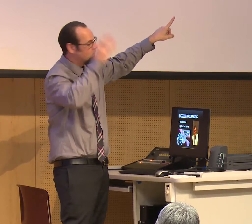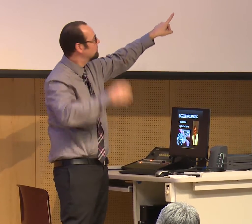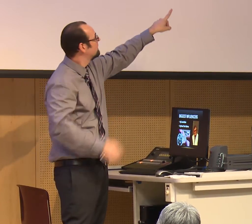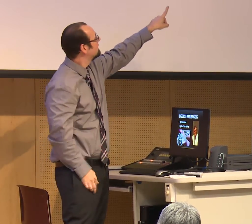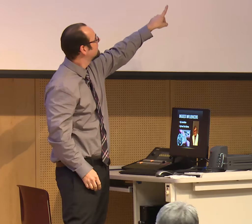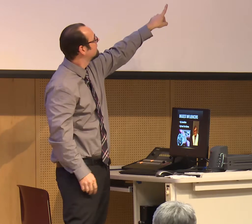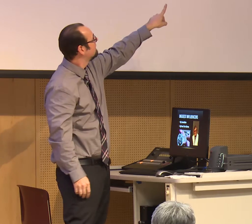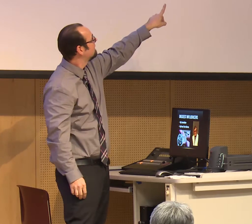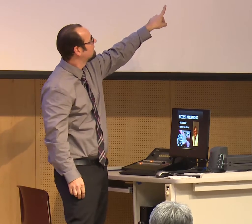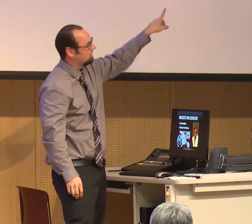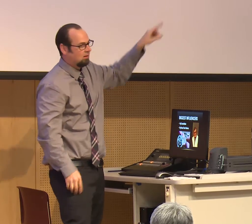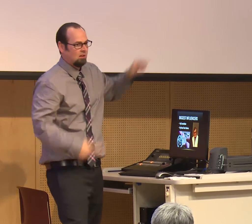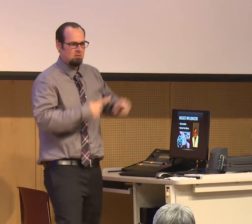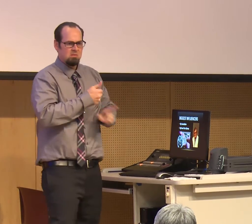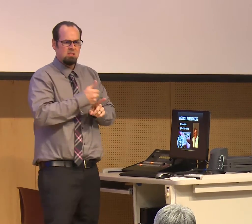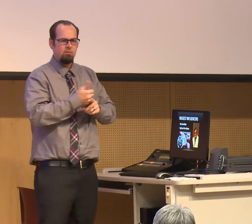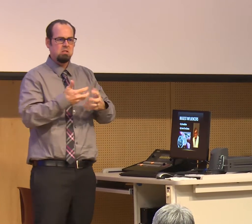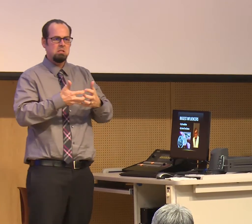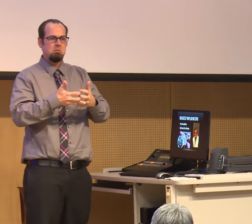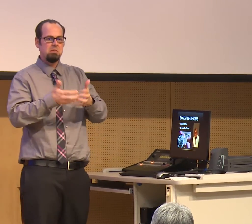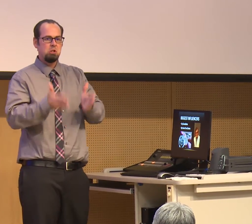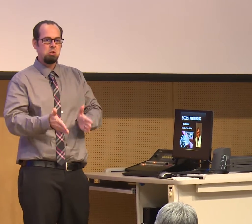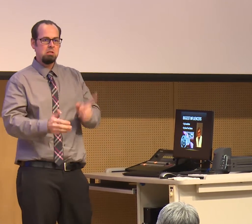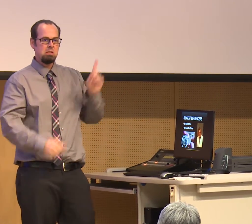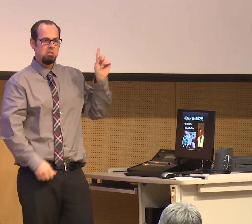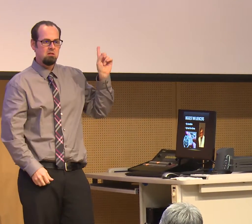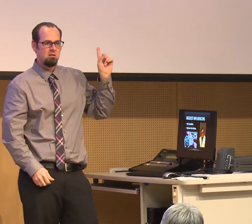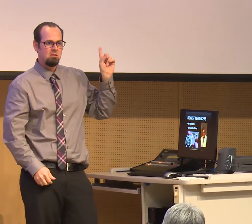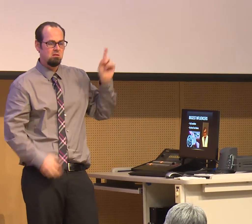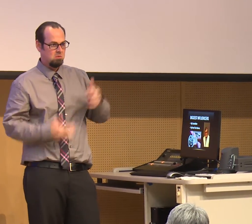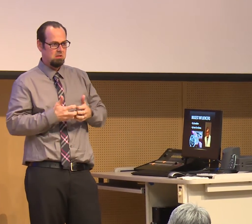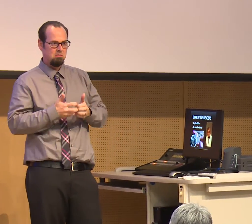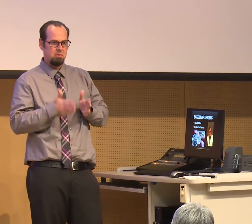father. He was a machinist,